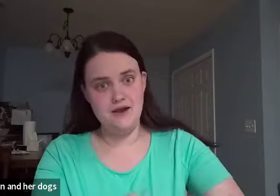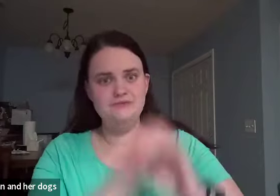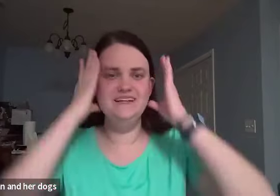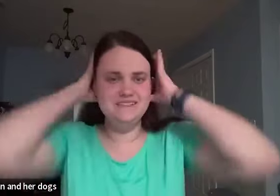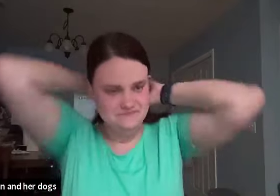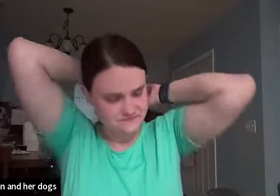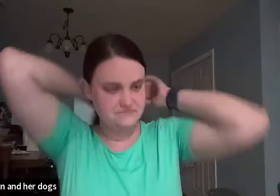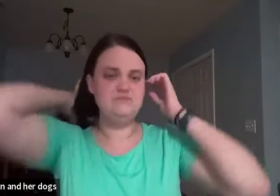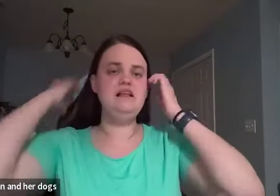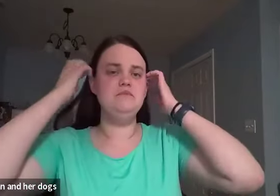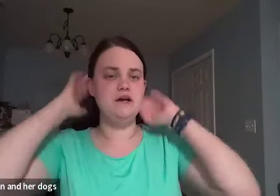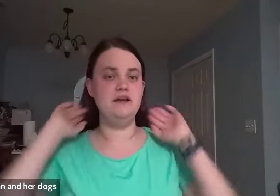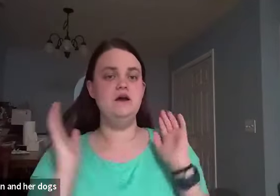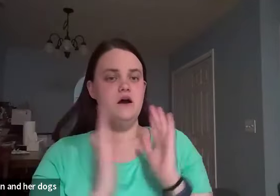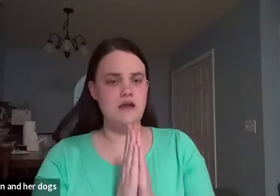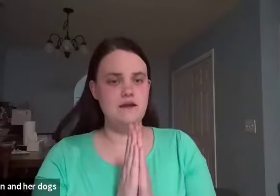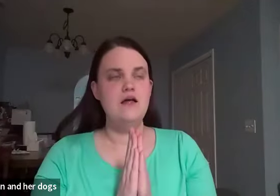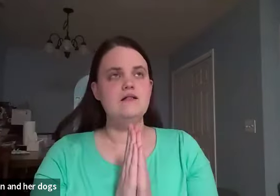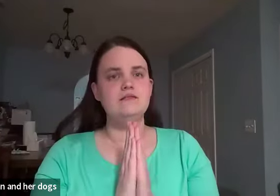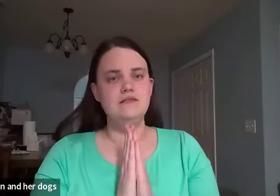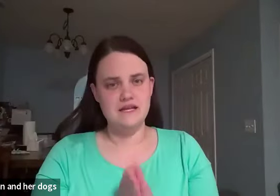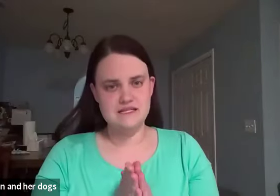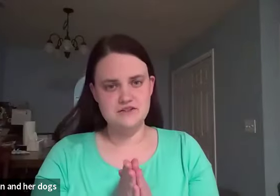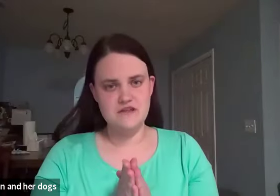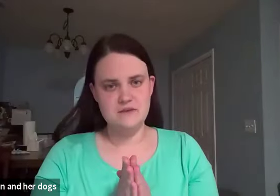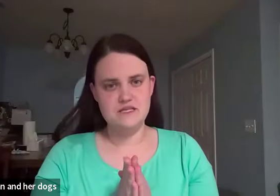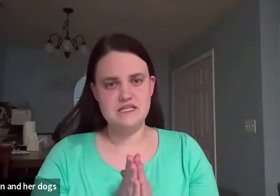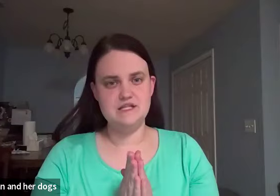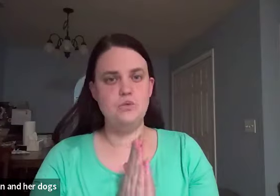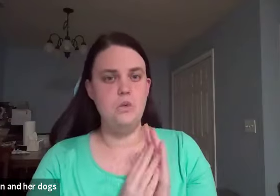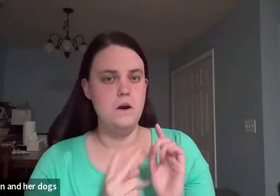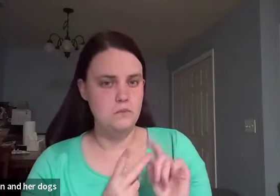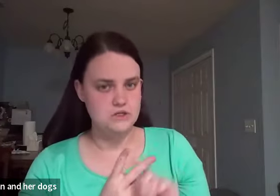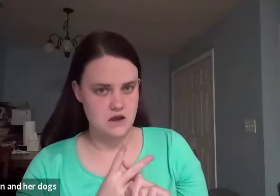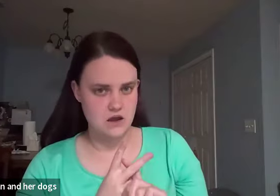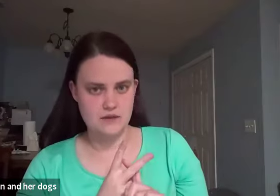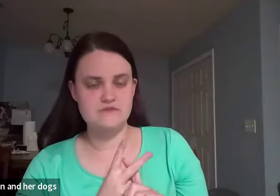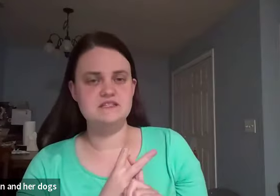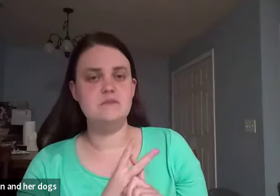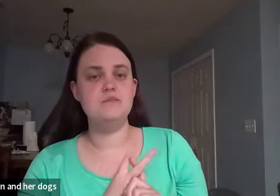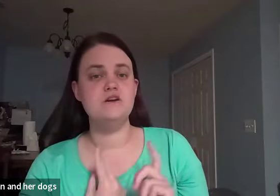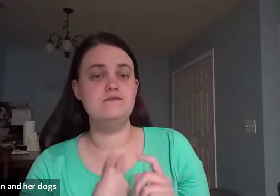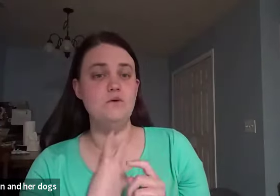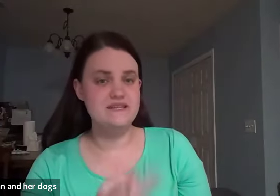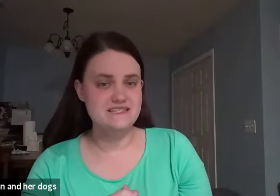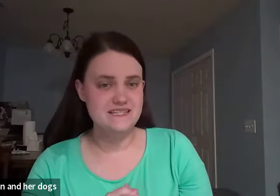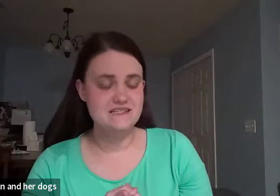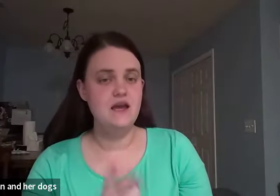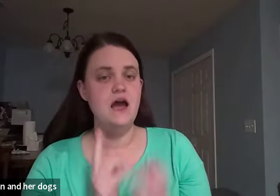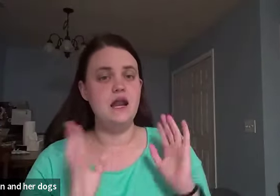now. But okay, let's now do the ABCs one more time. This time I'm going to voice it and